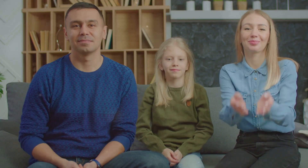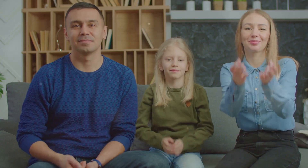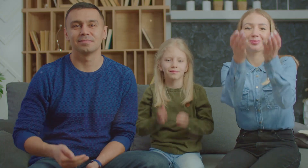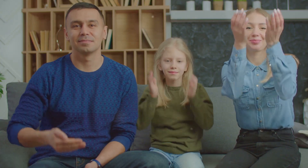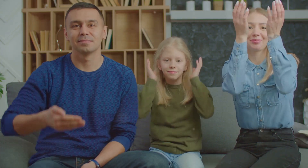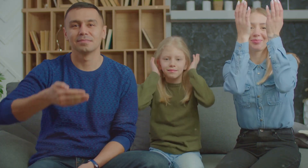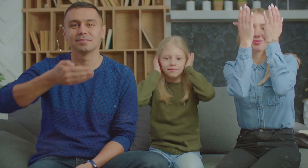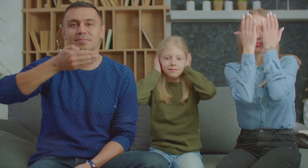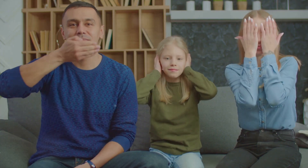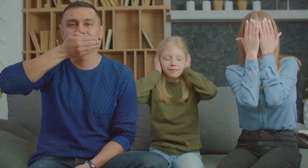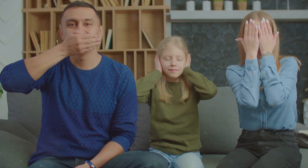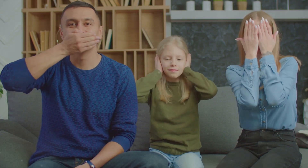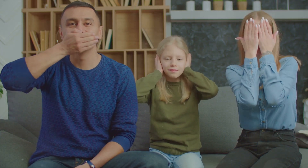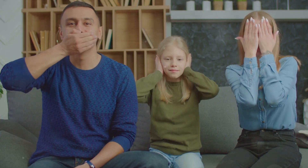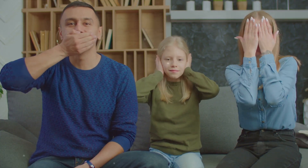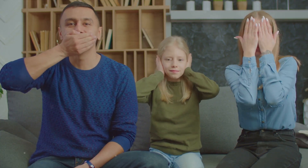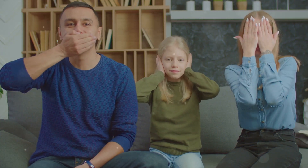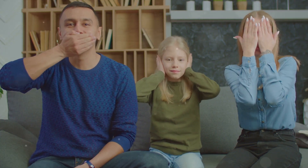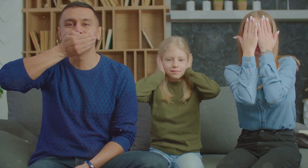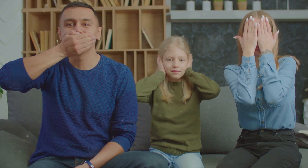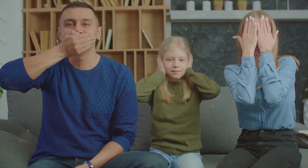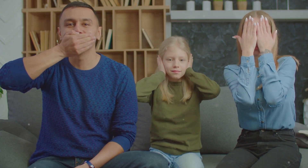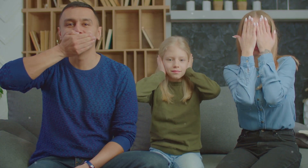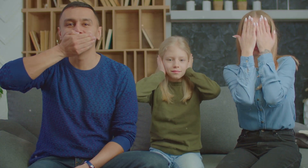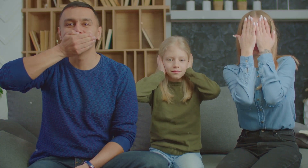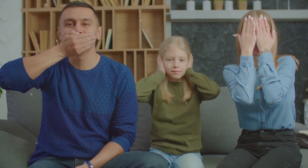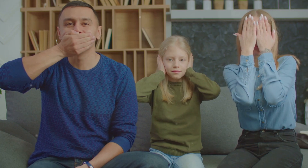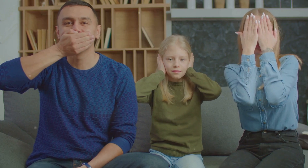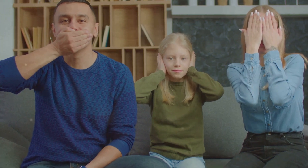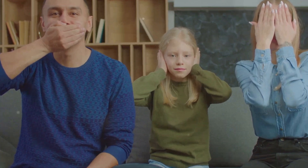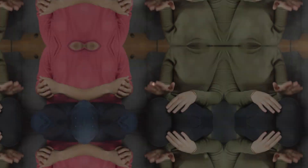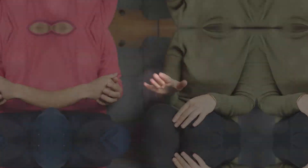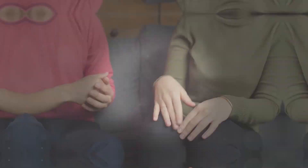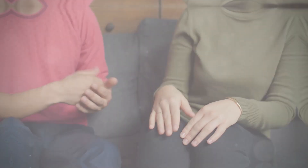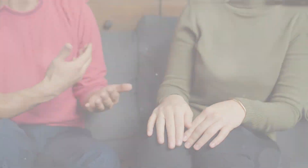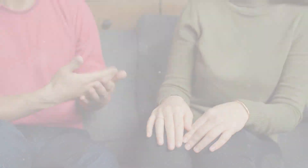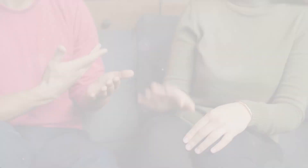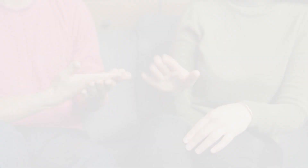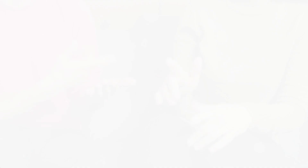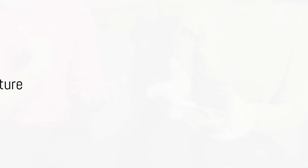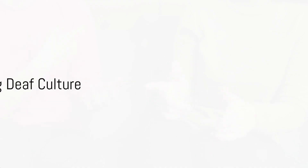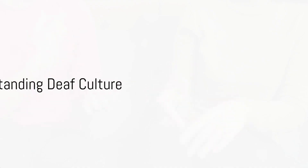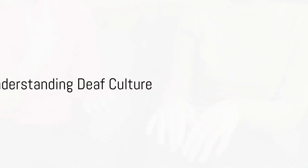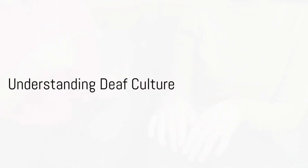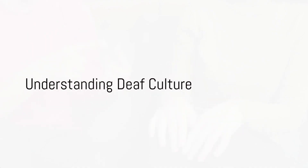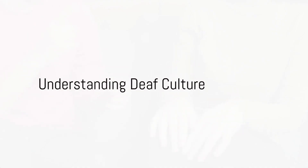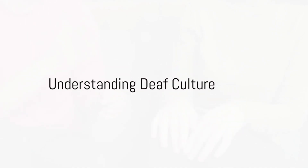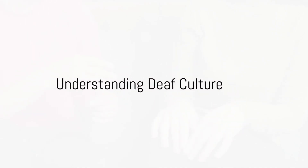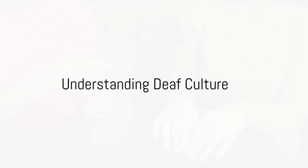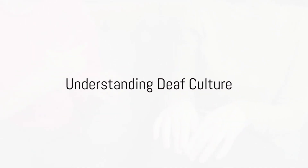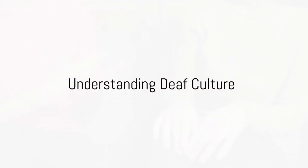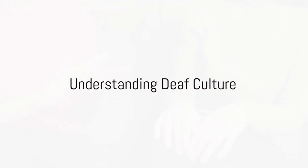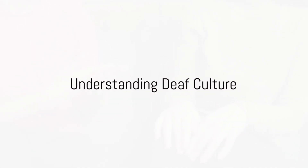the beginning of a shift in how we understand and appreciate deaf culture. So what exactly is deaf culture, you may ask?